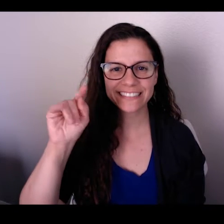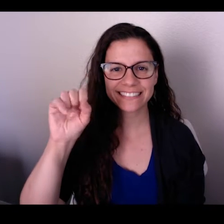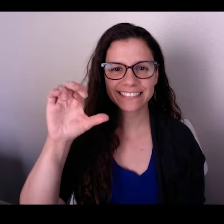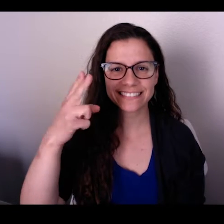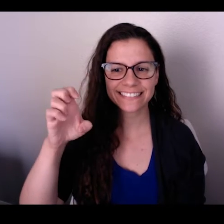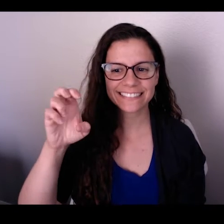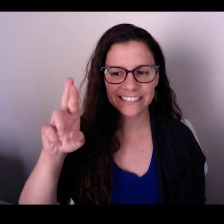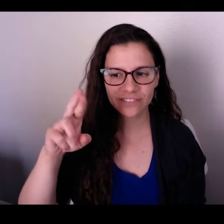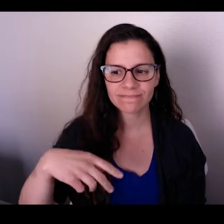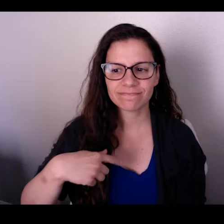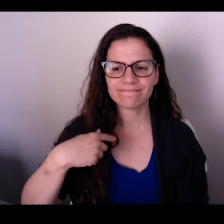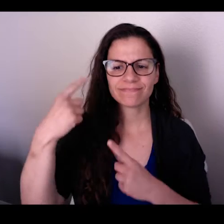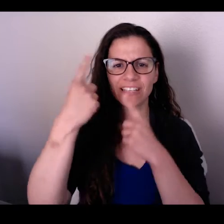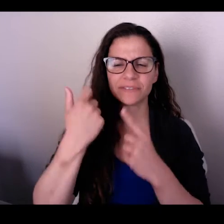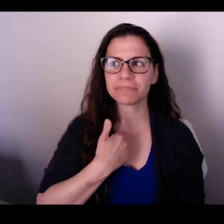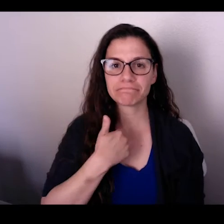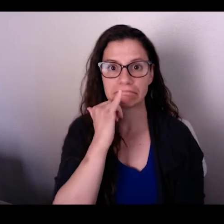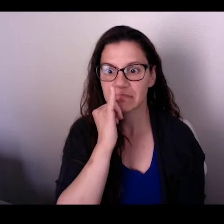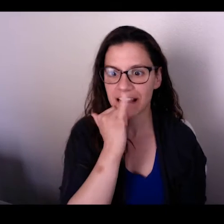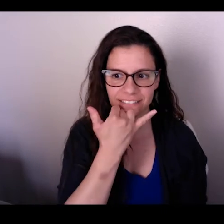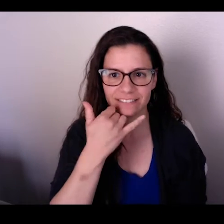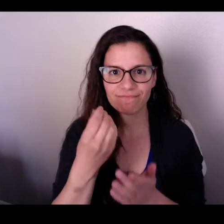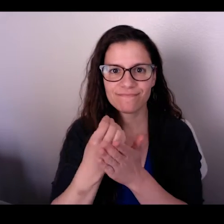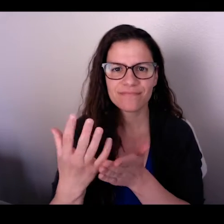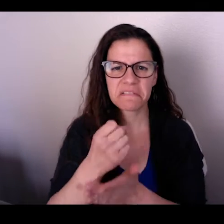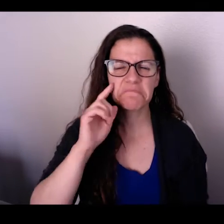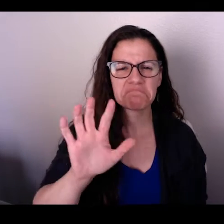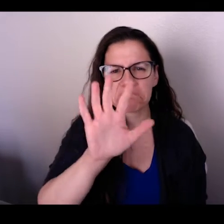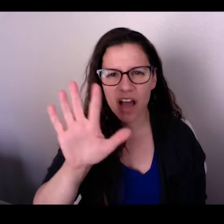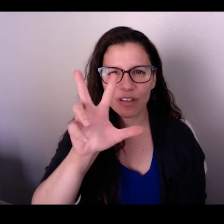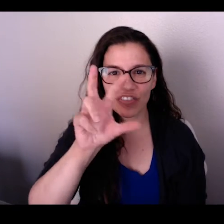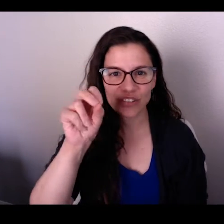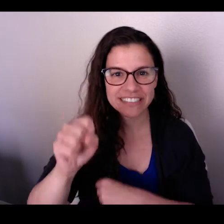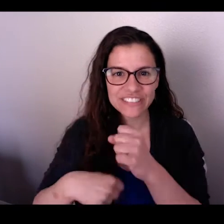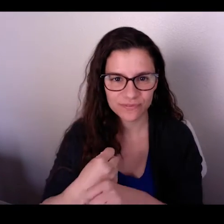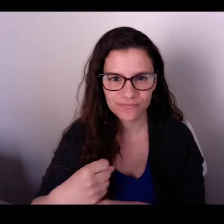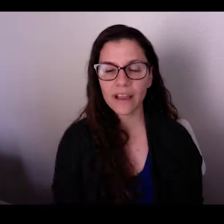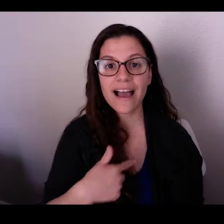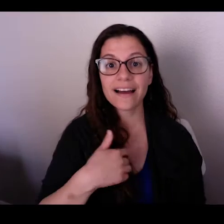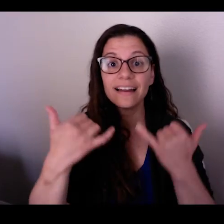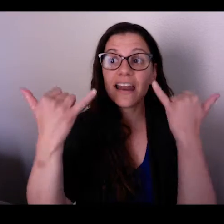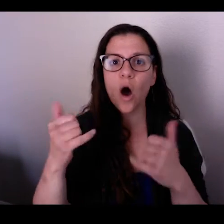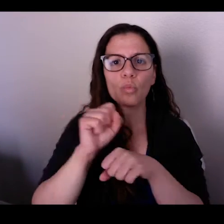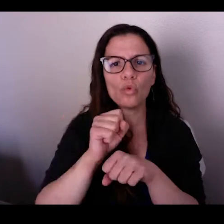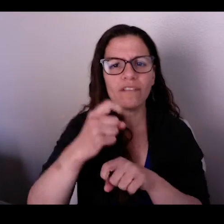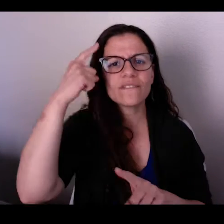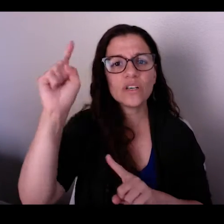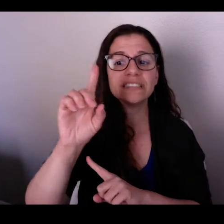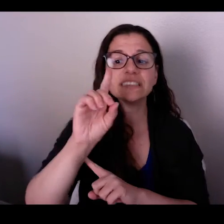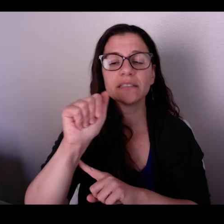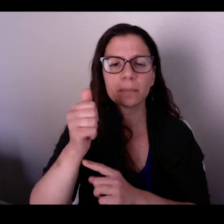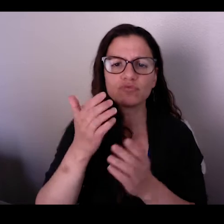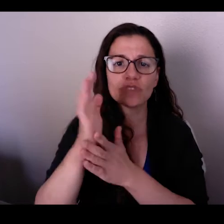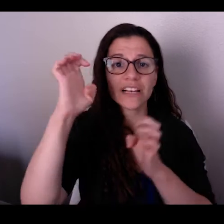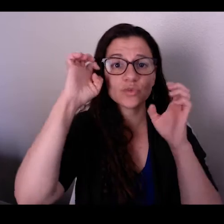is Ingrid Tischer. I consider myself an accidental fundraiser of about 30 years, and I now am